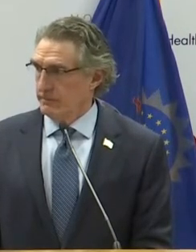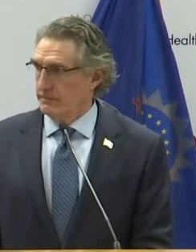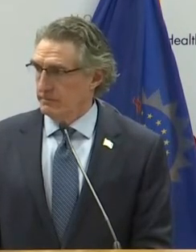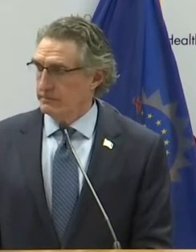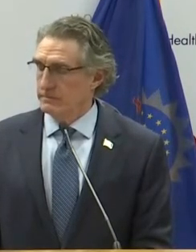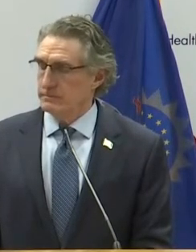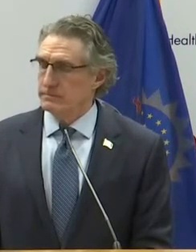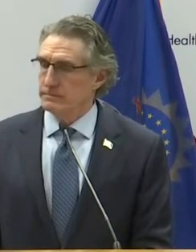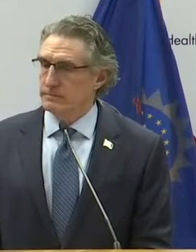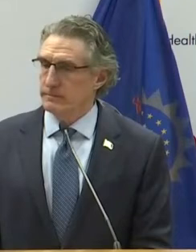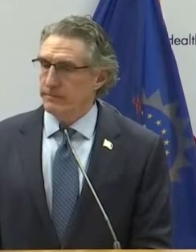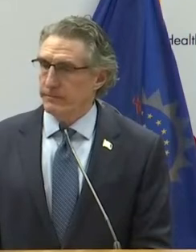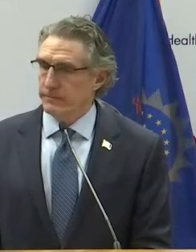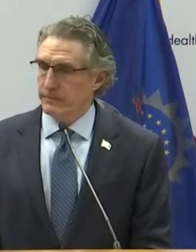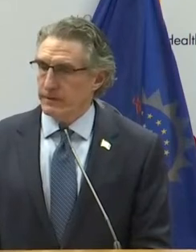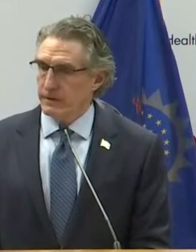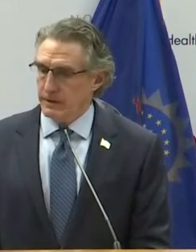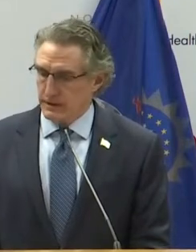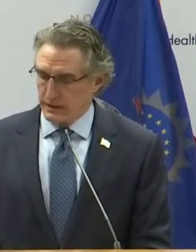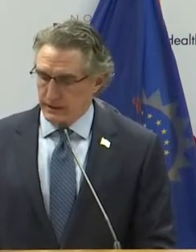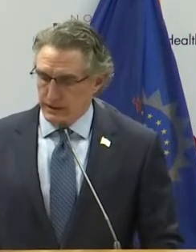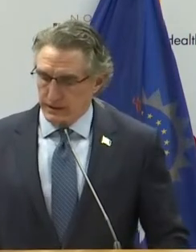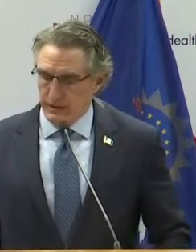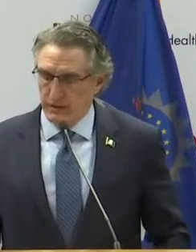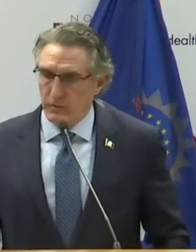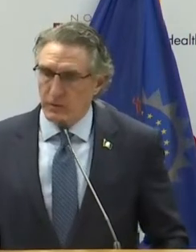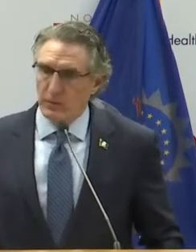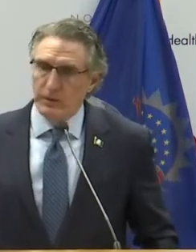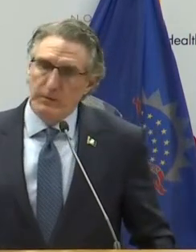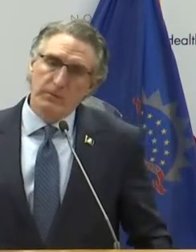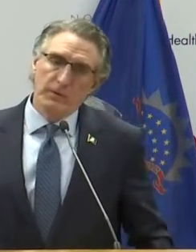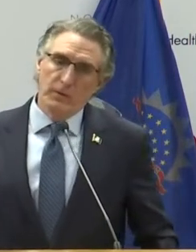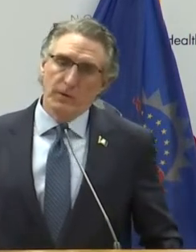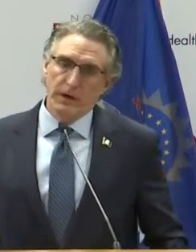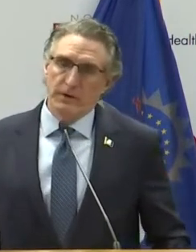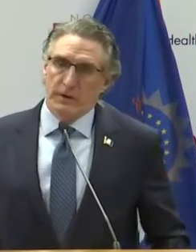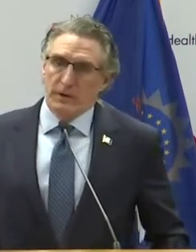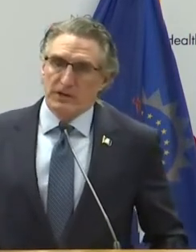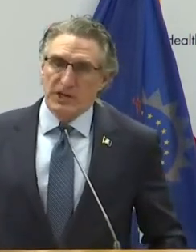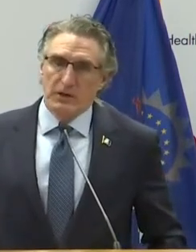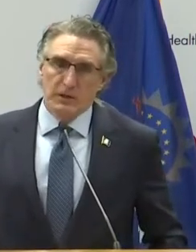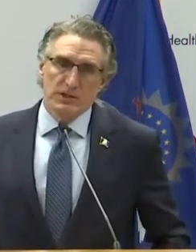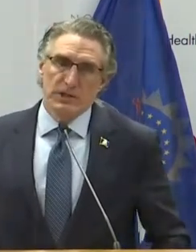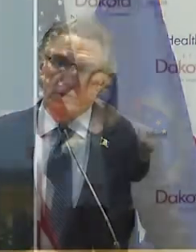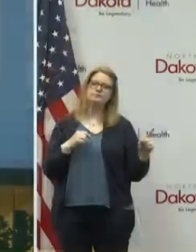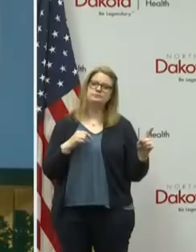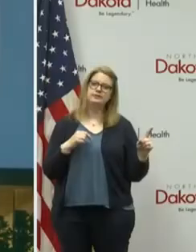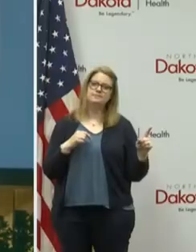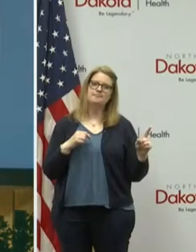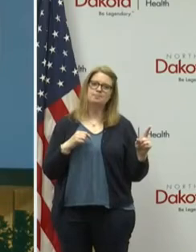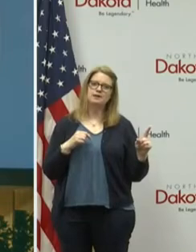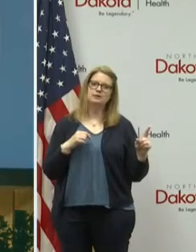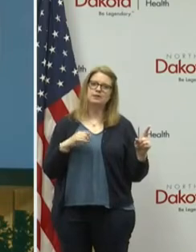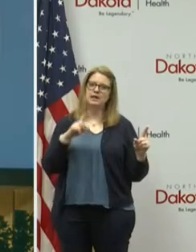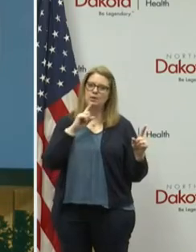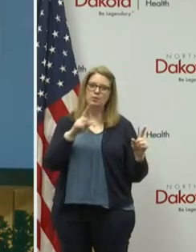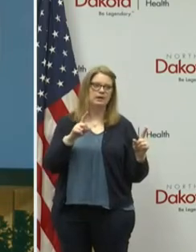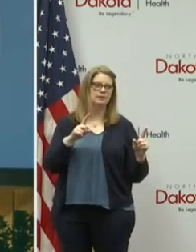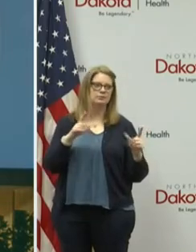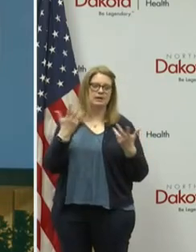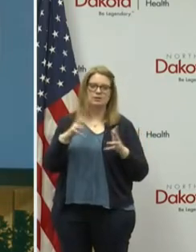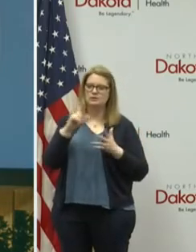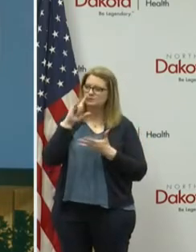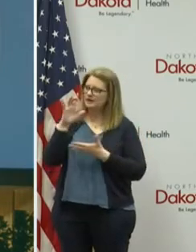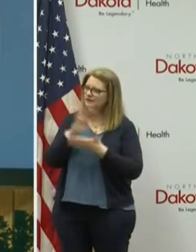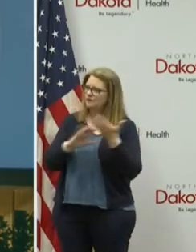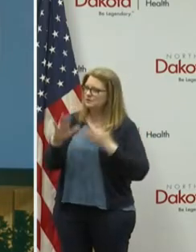the guidelines for them are forthcoming, but will they be allowed to reopen? Well, we want to. Thank you for joining us for this latest coronavirus press conference with Governor Doug